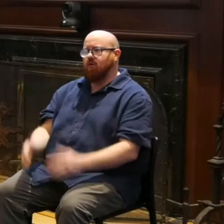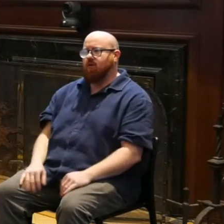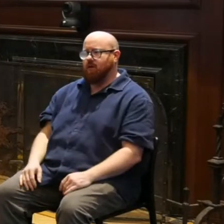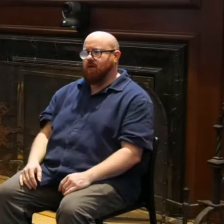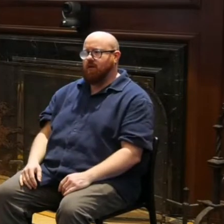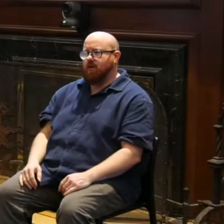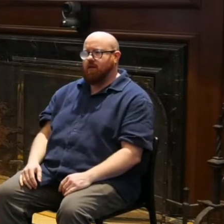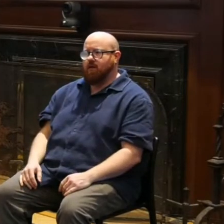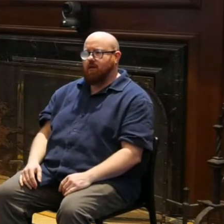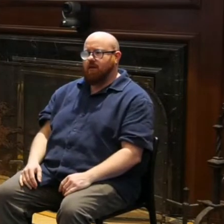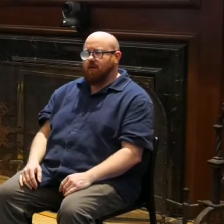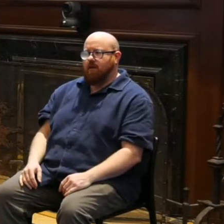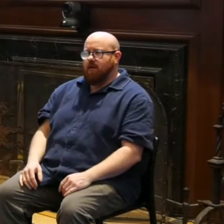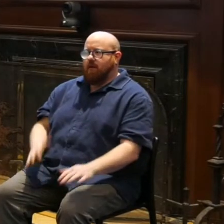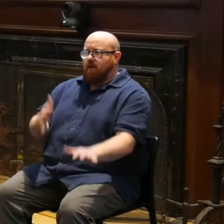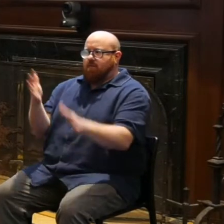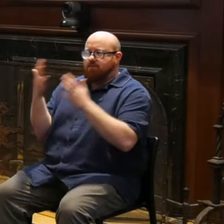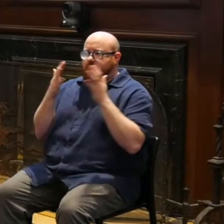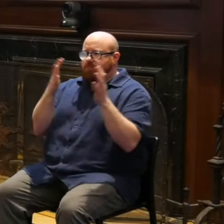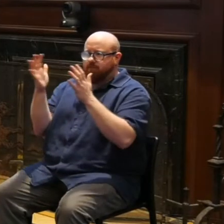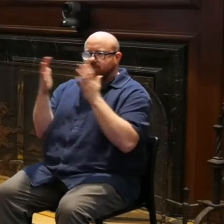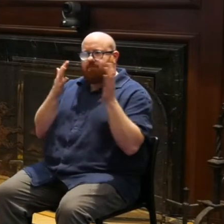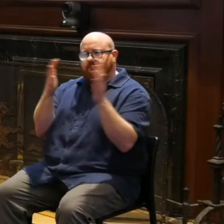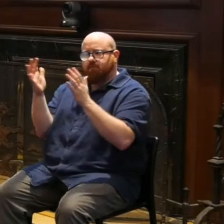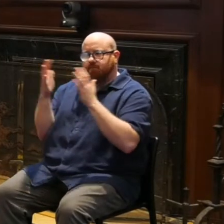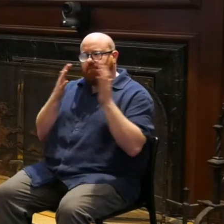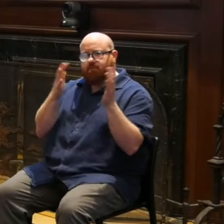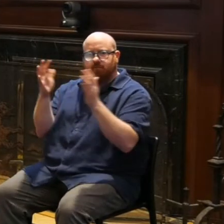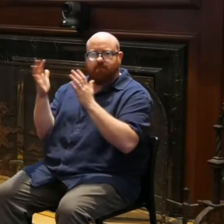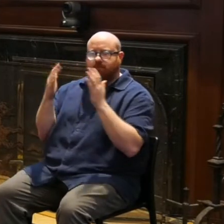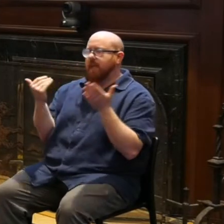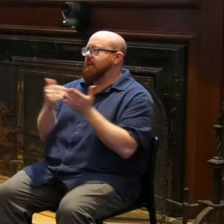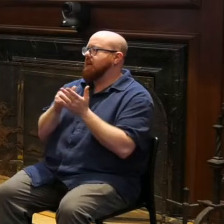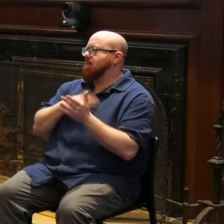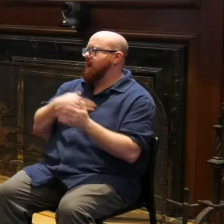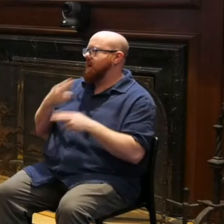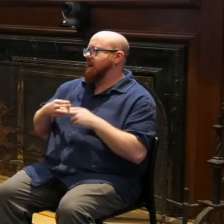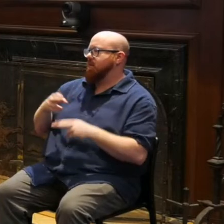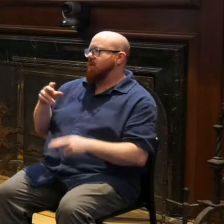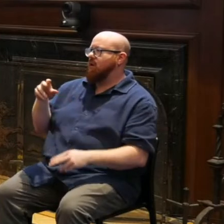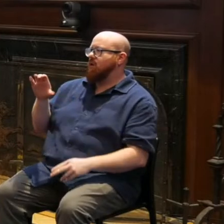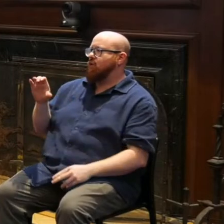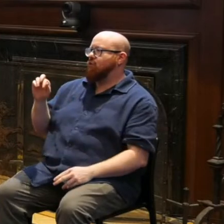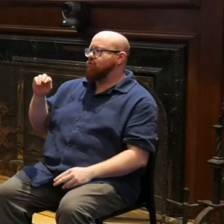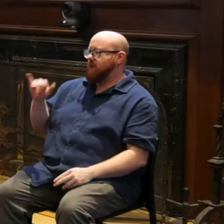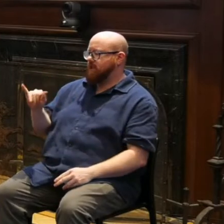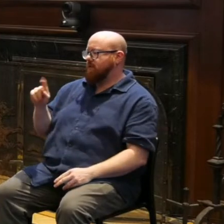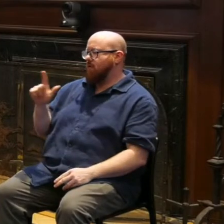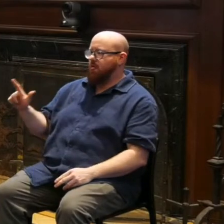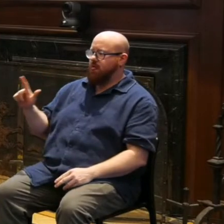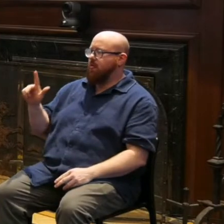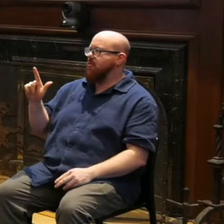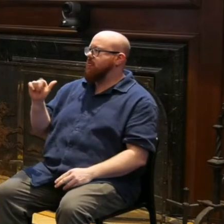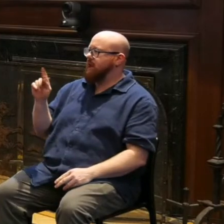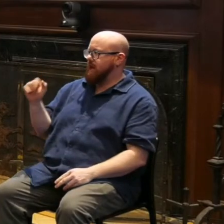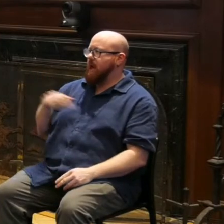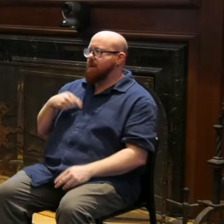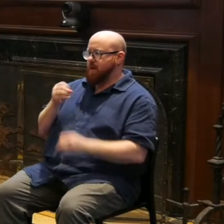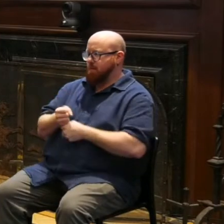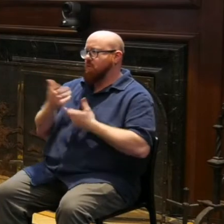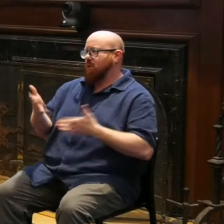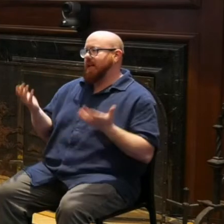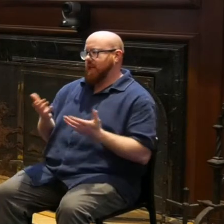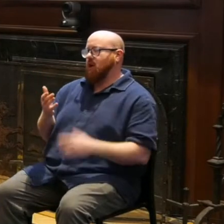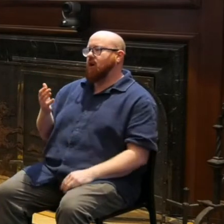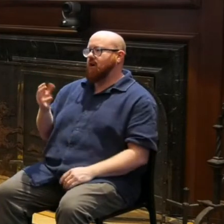Again, my name is Crystal Lynn. I am a poet in the Maryland and DC area. I